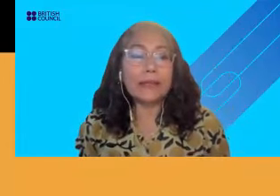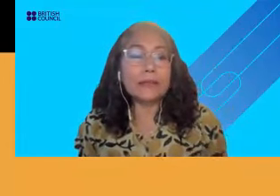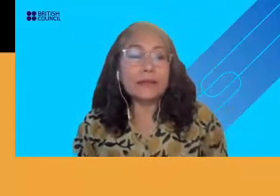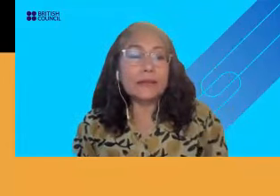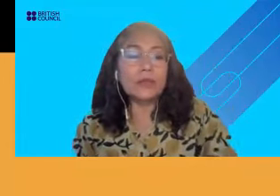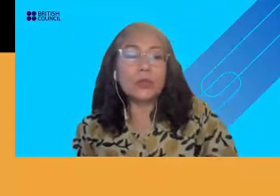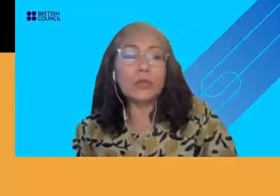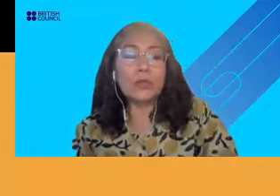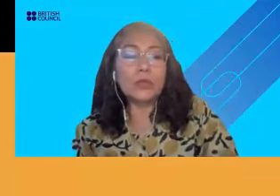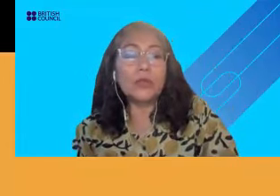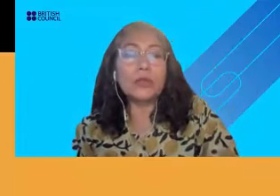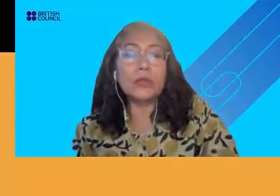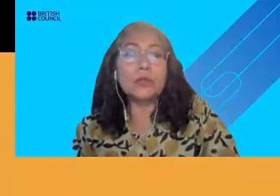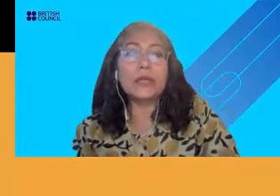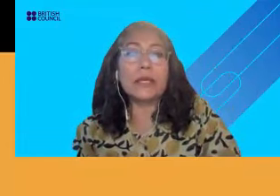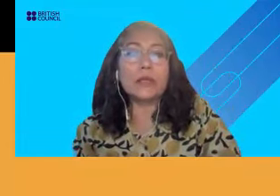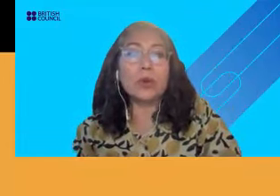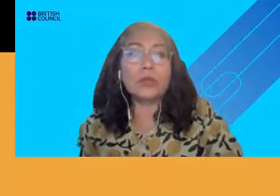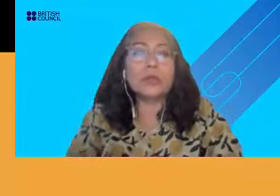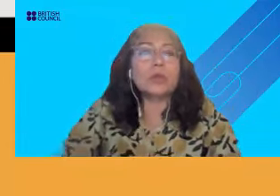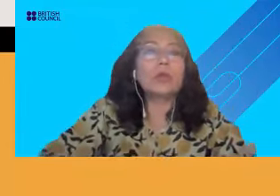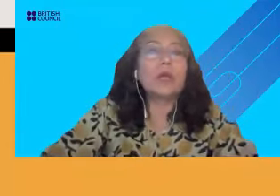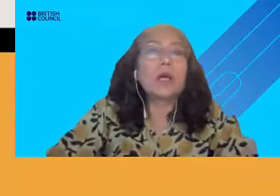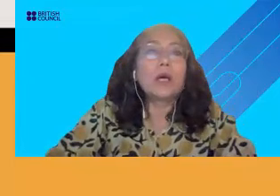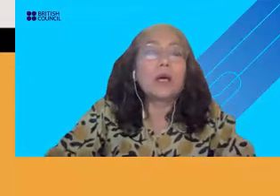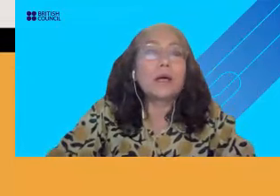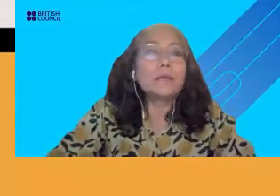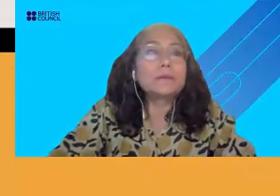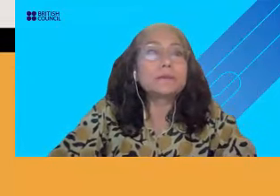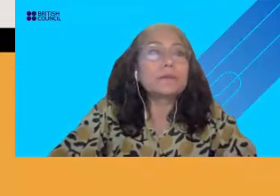your ideas that you think you can use in your school